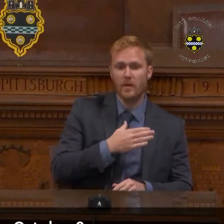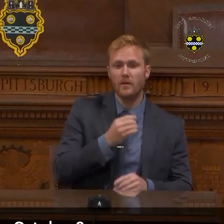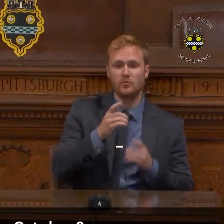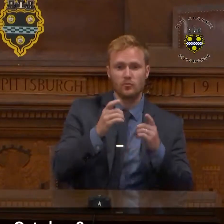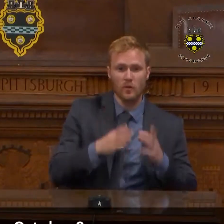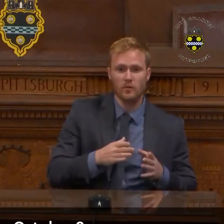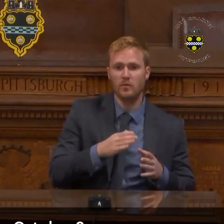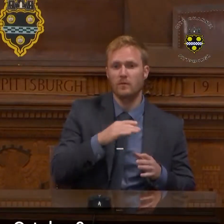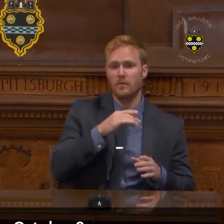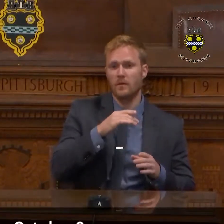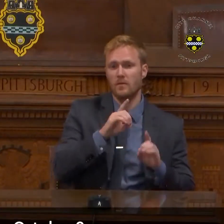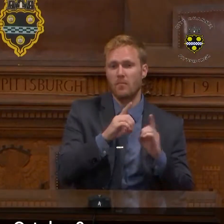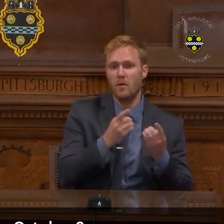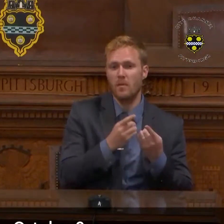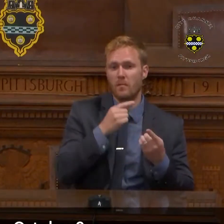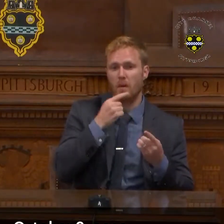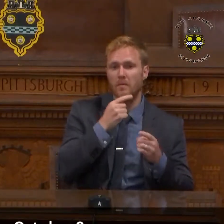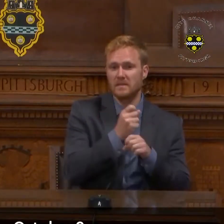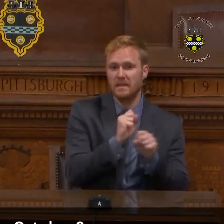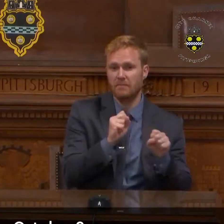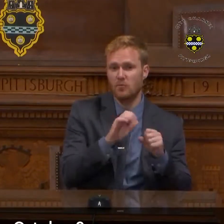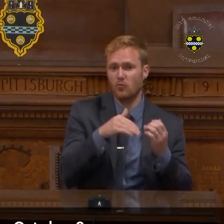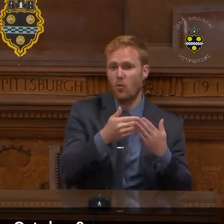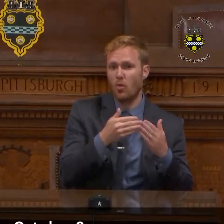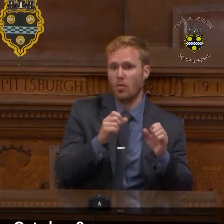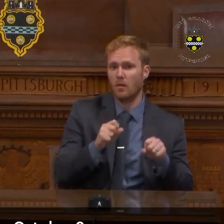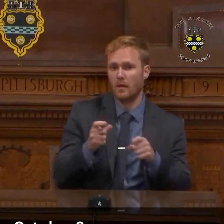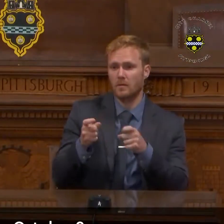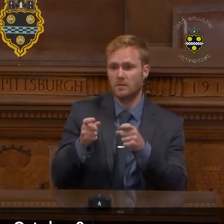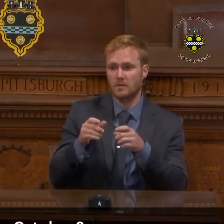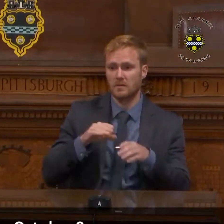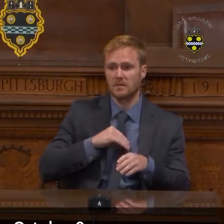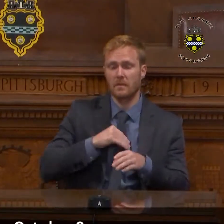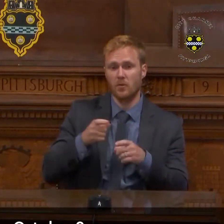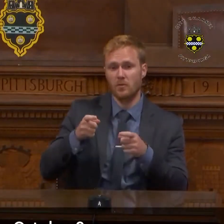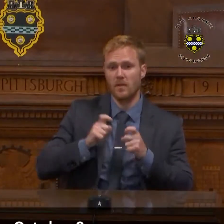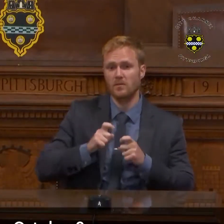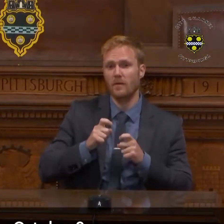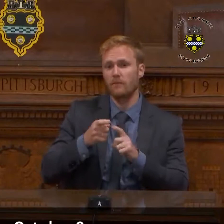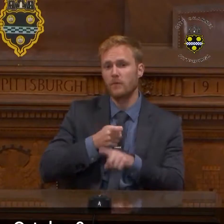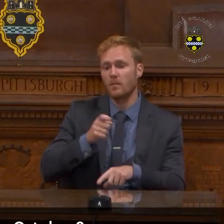Safety to accept a donation from Ramon Foster of